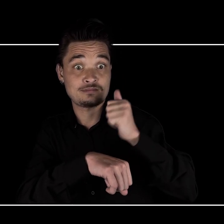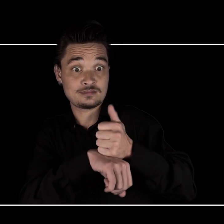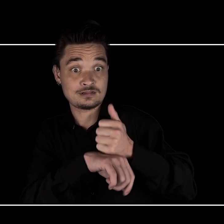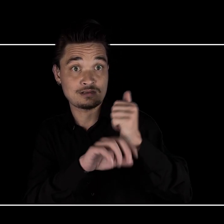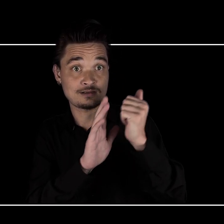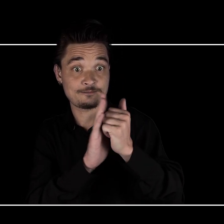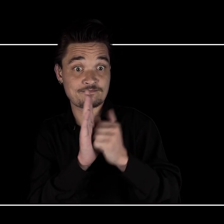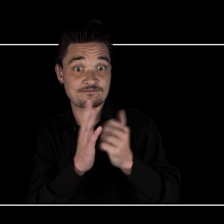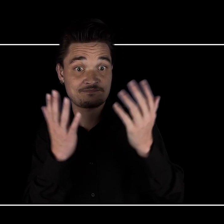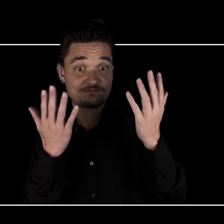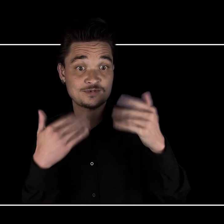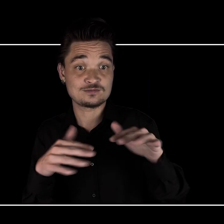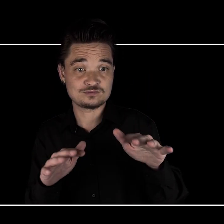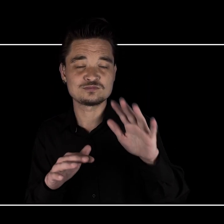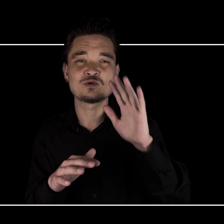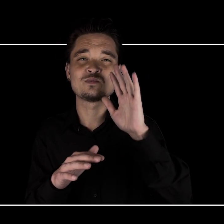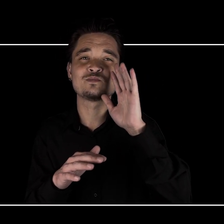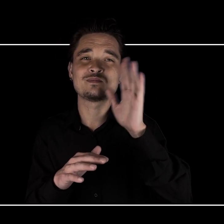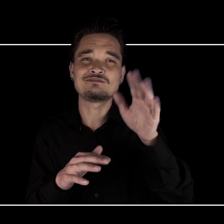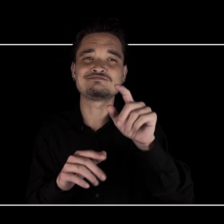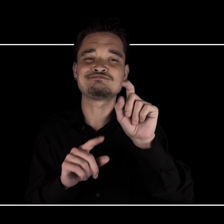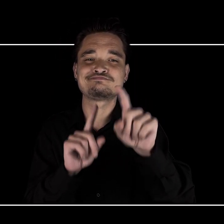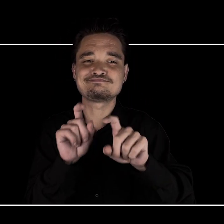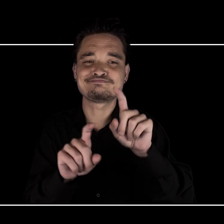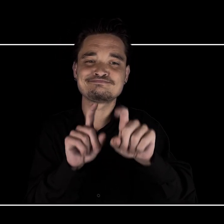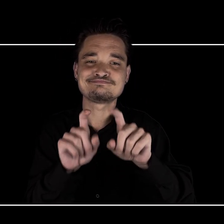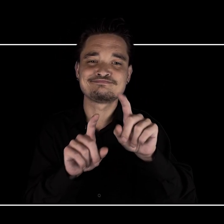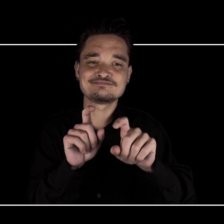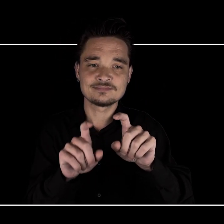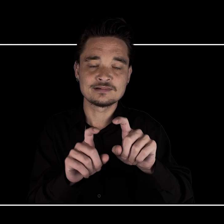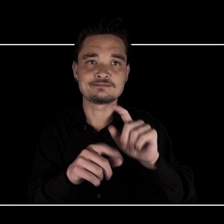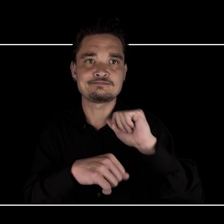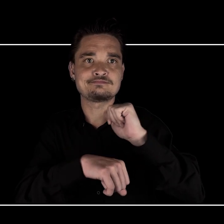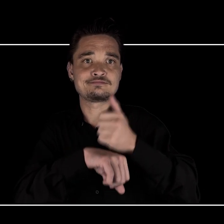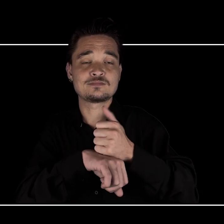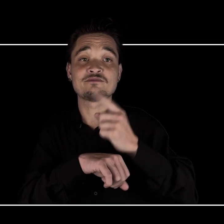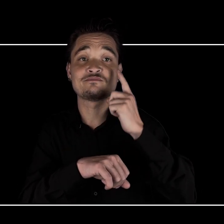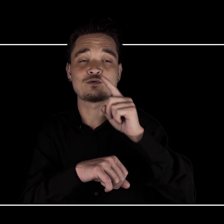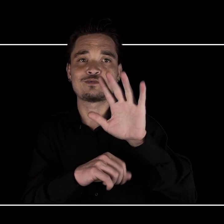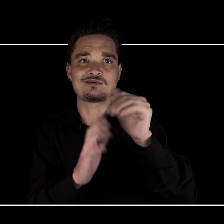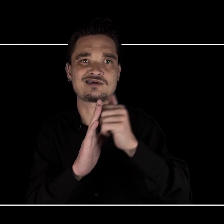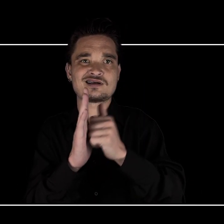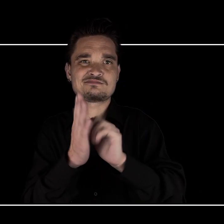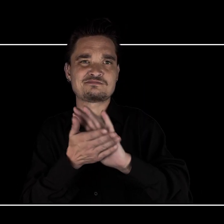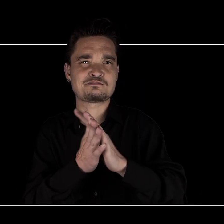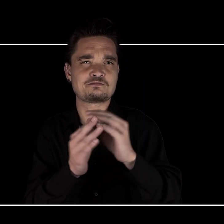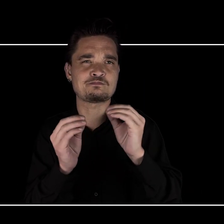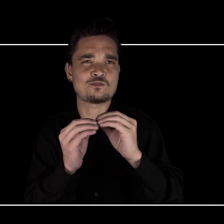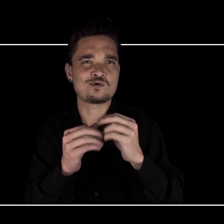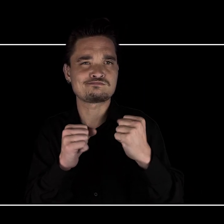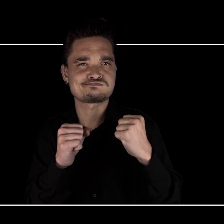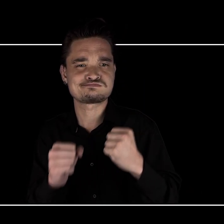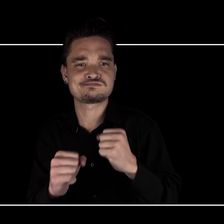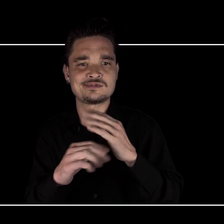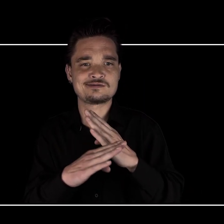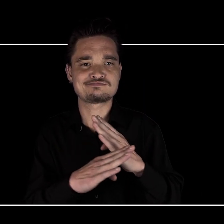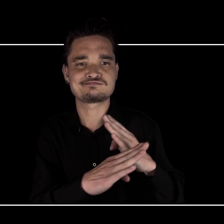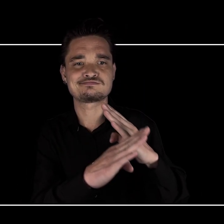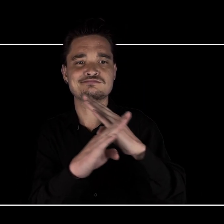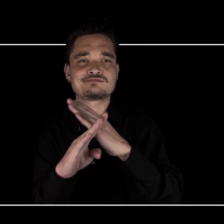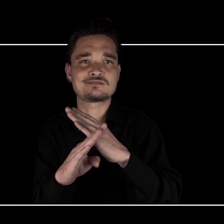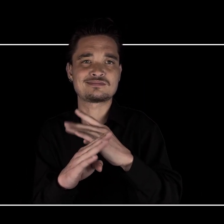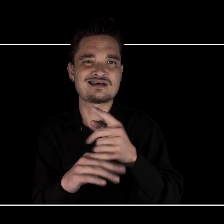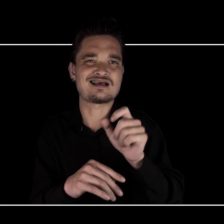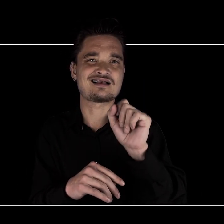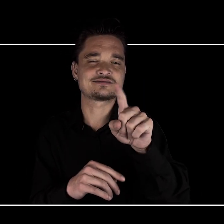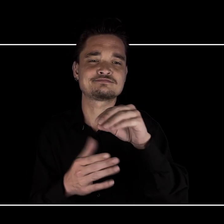account, you will also be asked to use a system that makes your account more secure by asking you to enter a